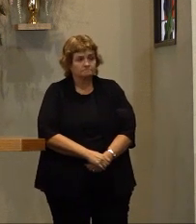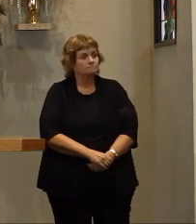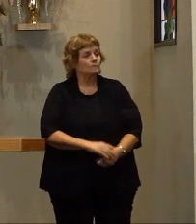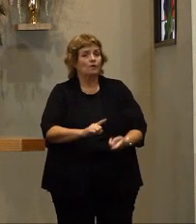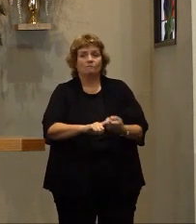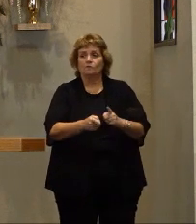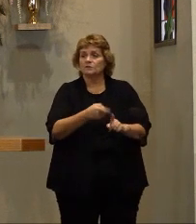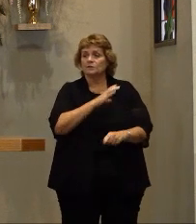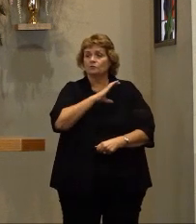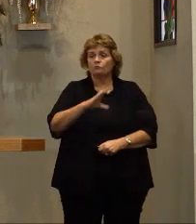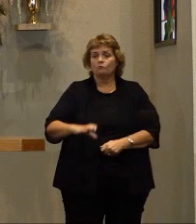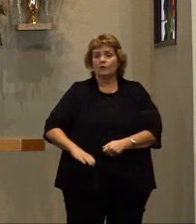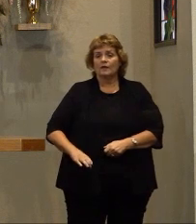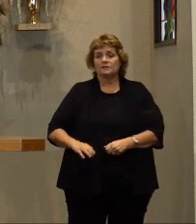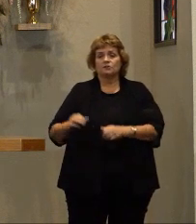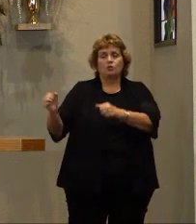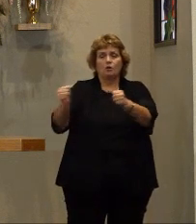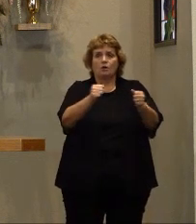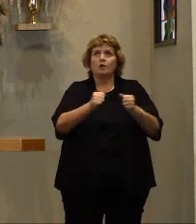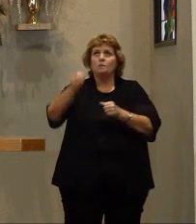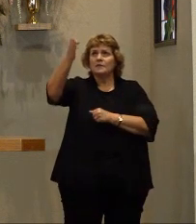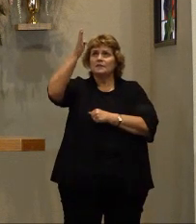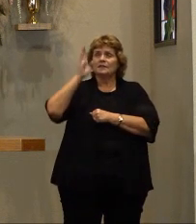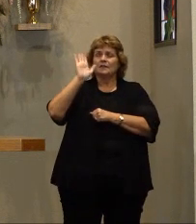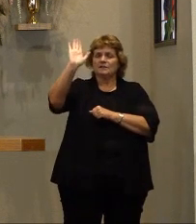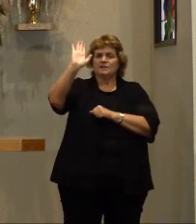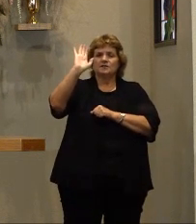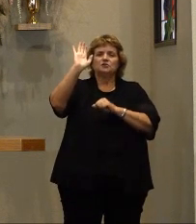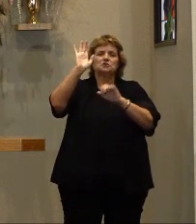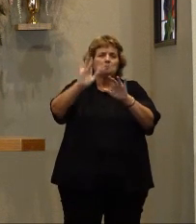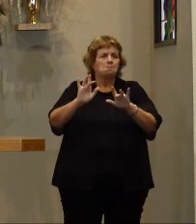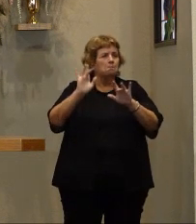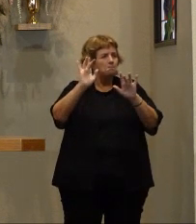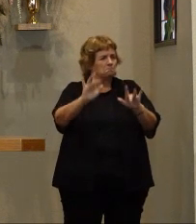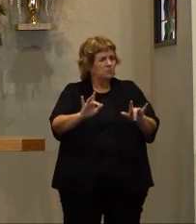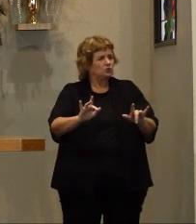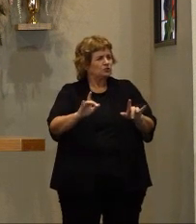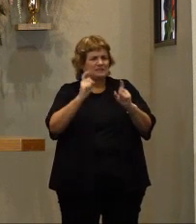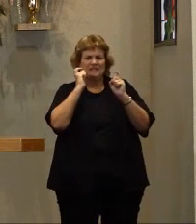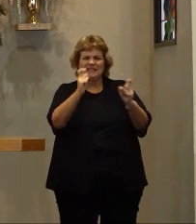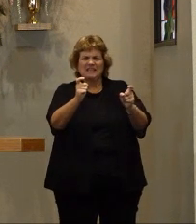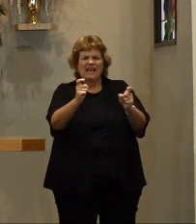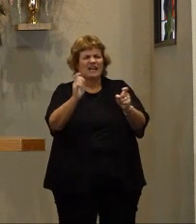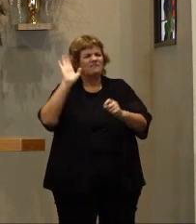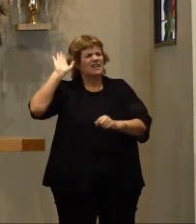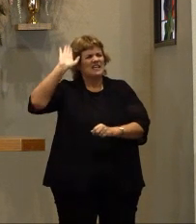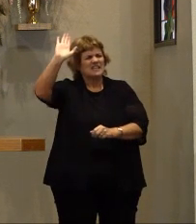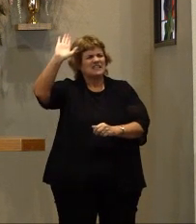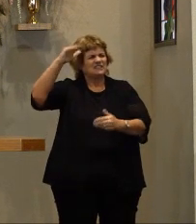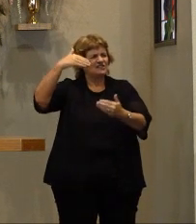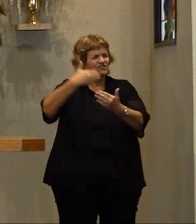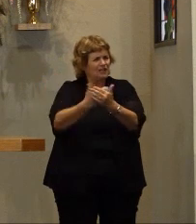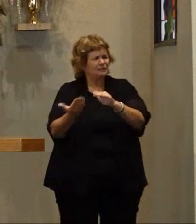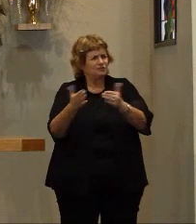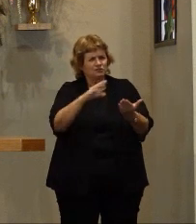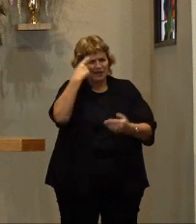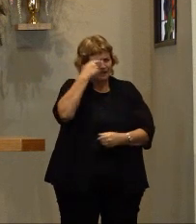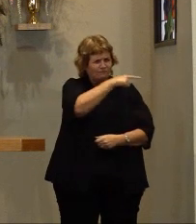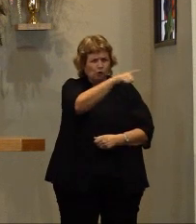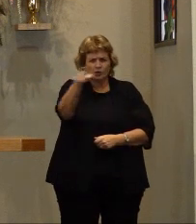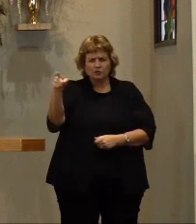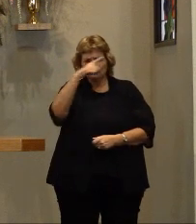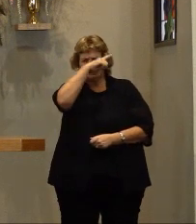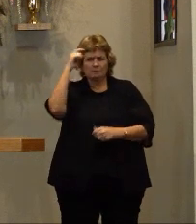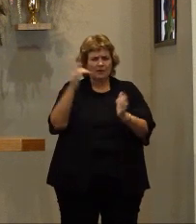Friends in Christ, Almighty God in his mercy has given his Son to die for you. And for his sake, he forgives